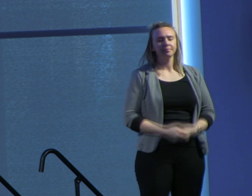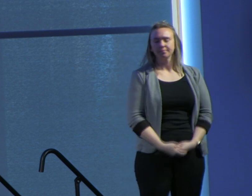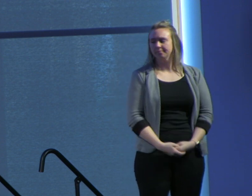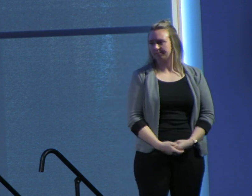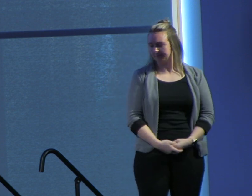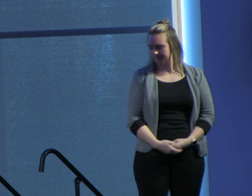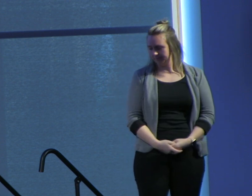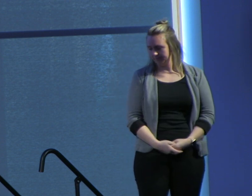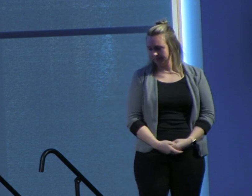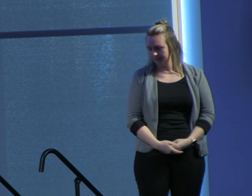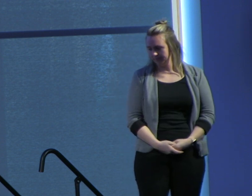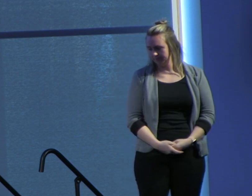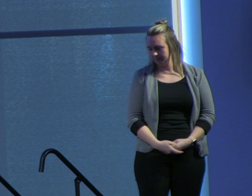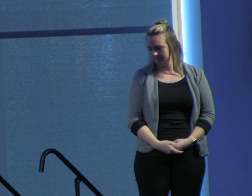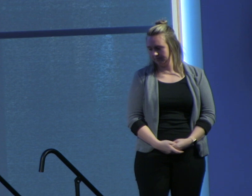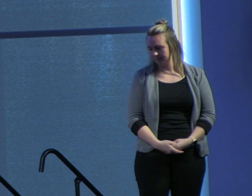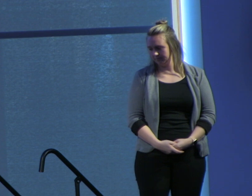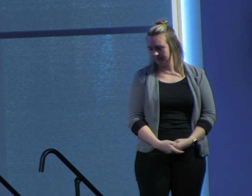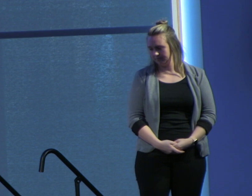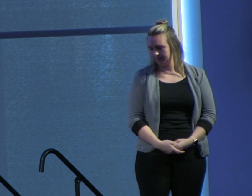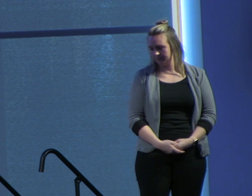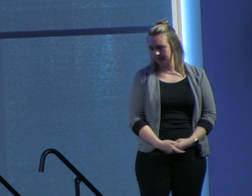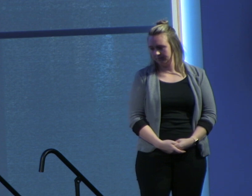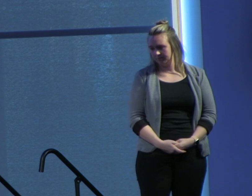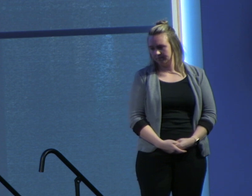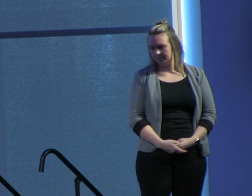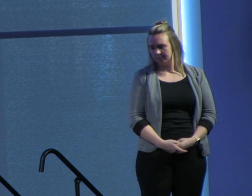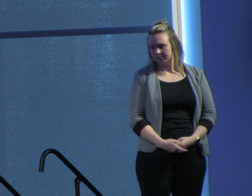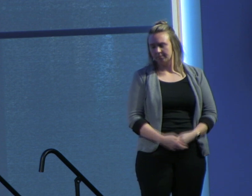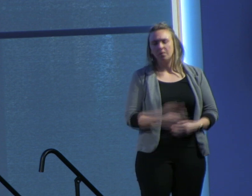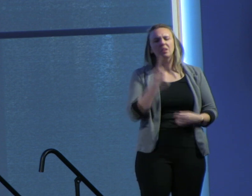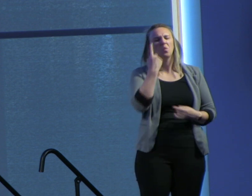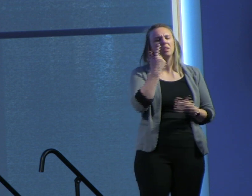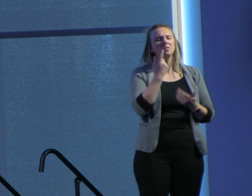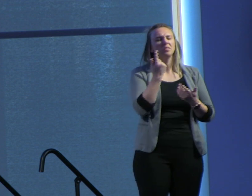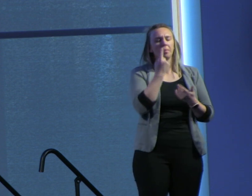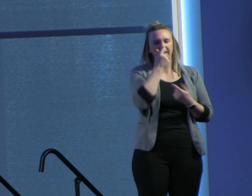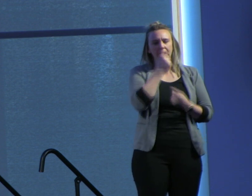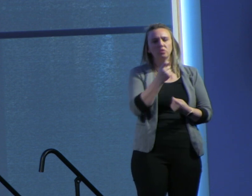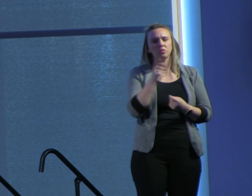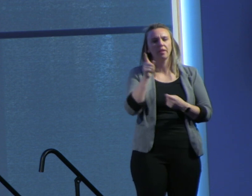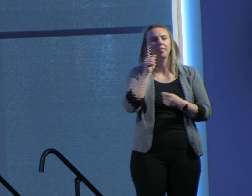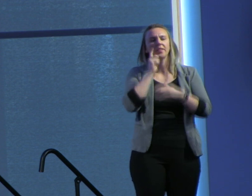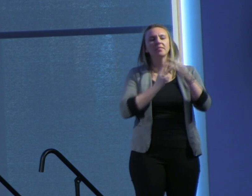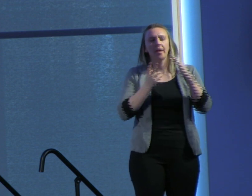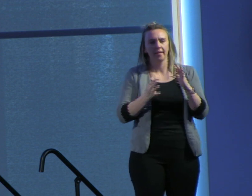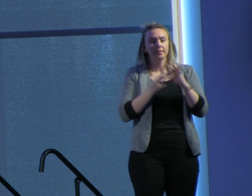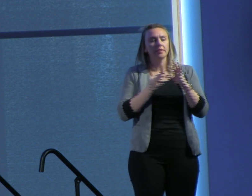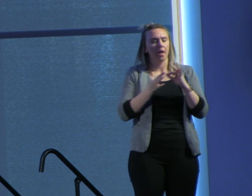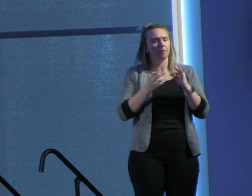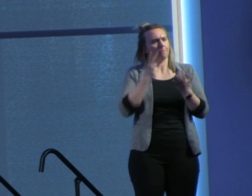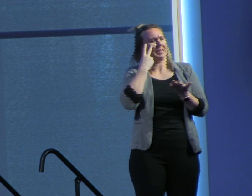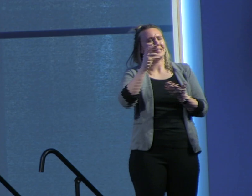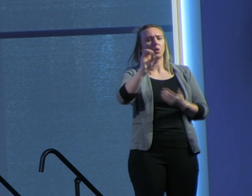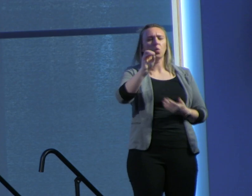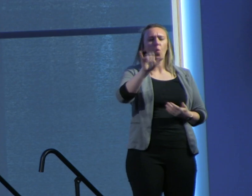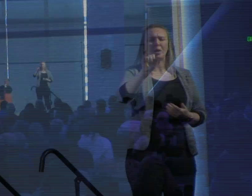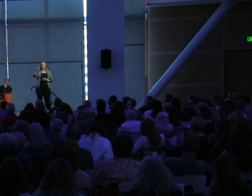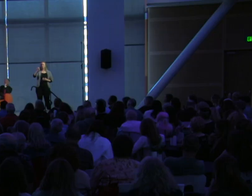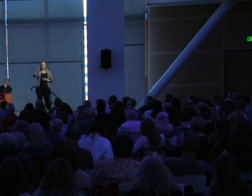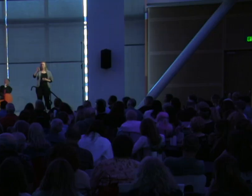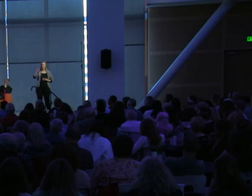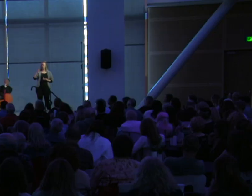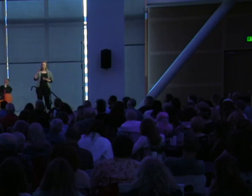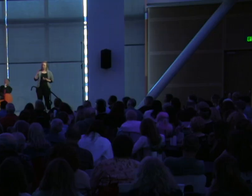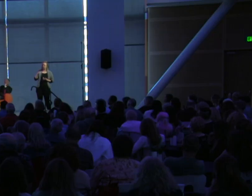one was very interesting was the psychic said, I see an oyster, and I couldn't think